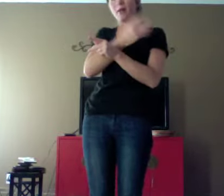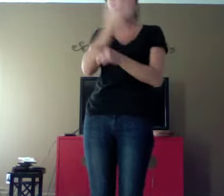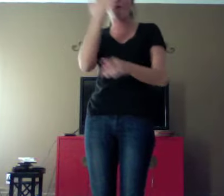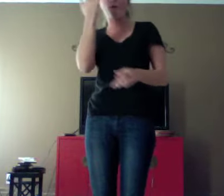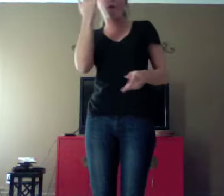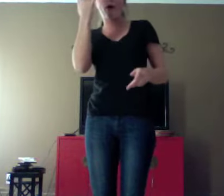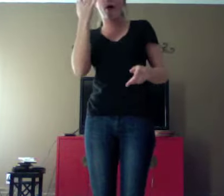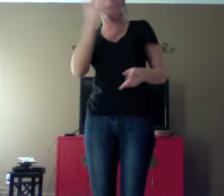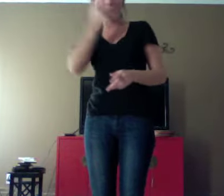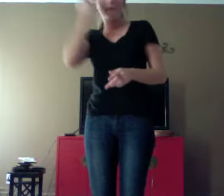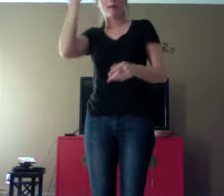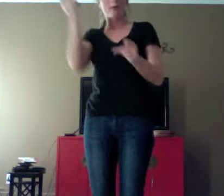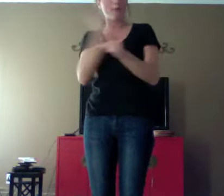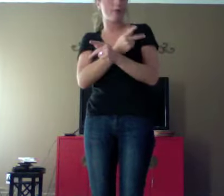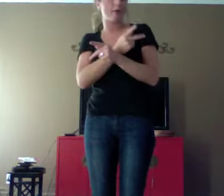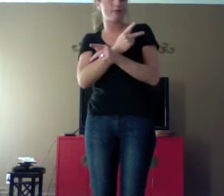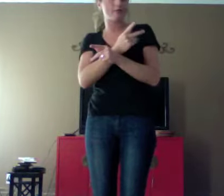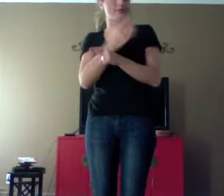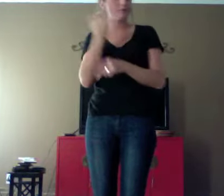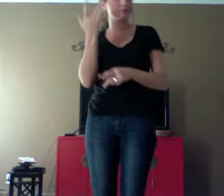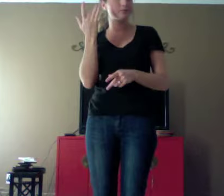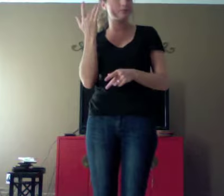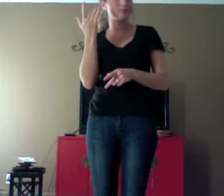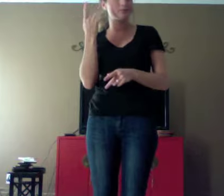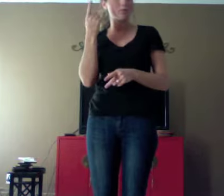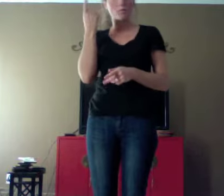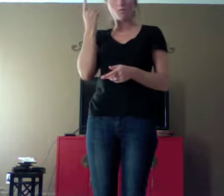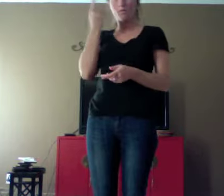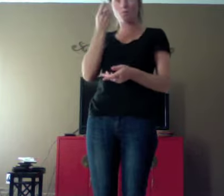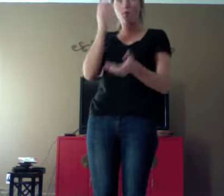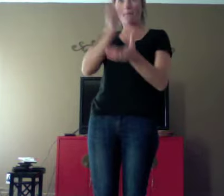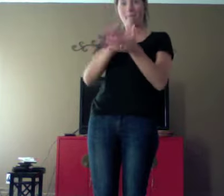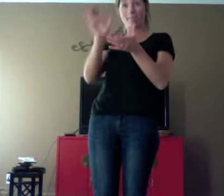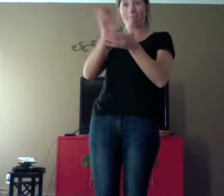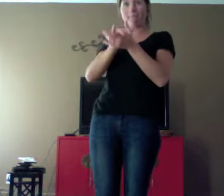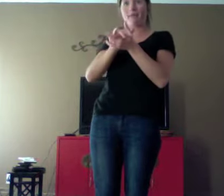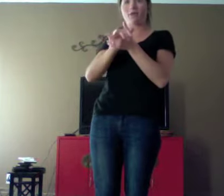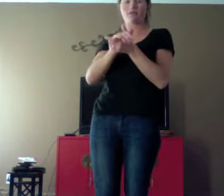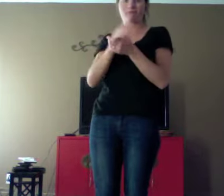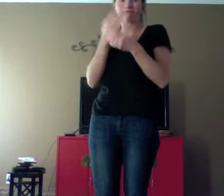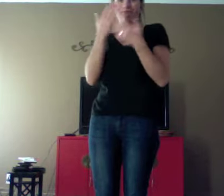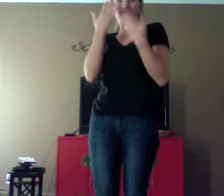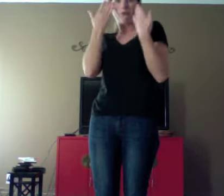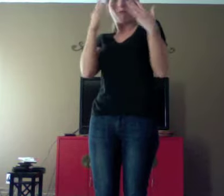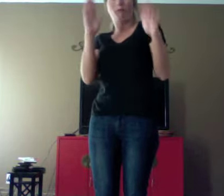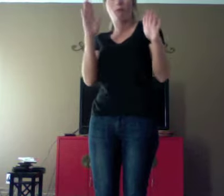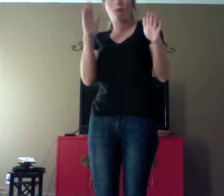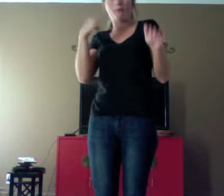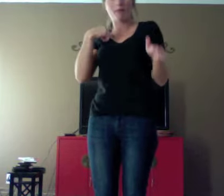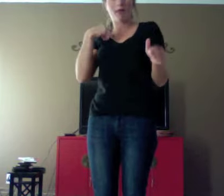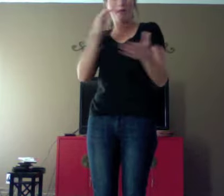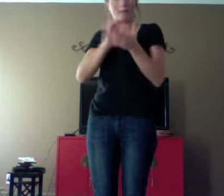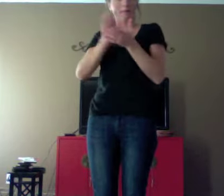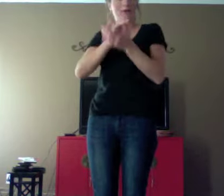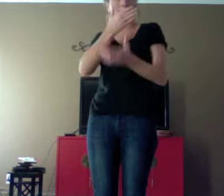when you get married, you're really not sure. Am I marrying better or am I marrying worse? I'm not really sure who I'm going to